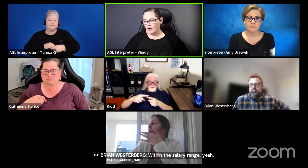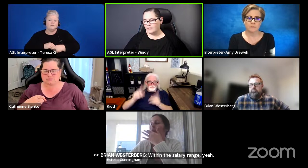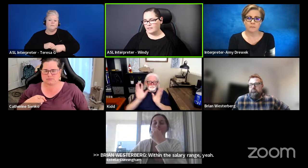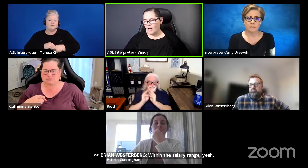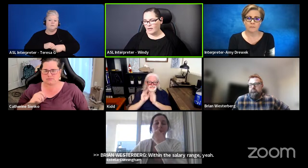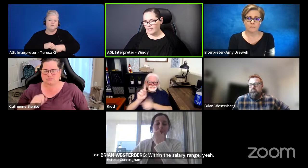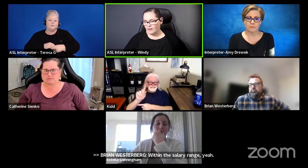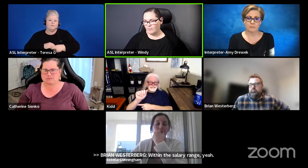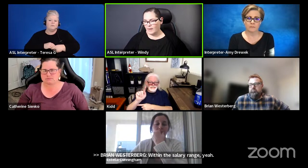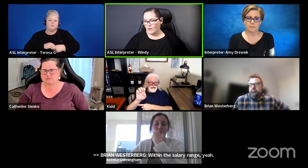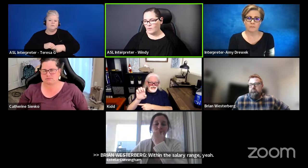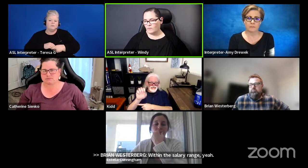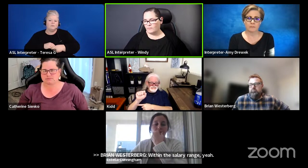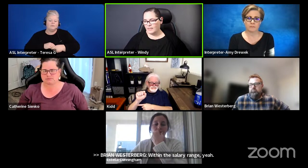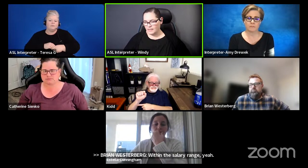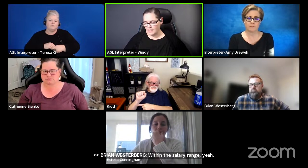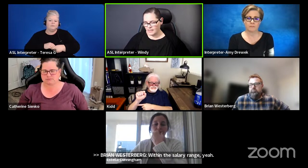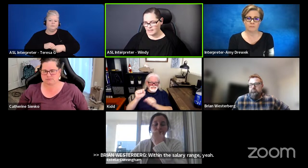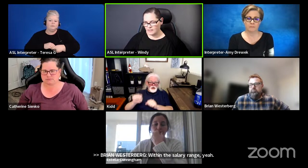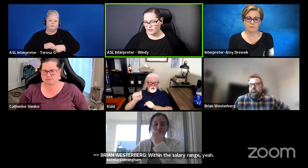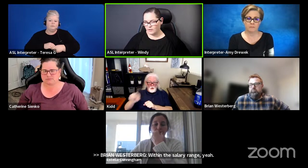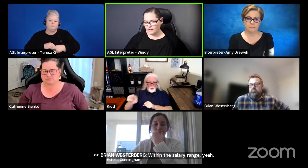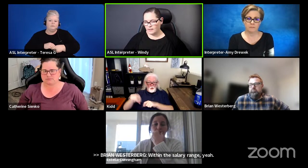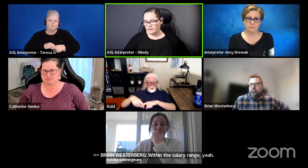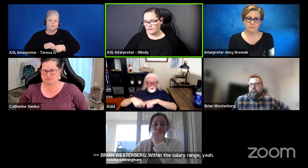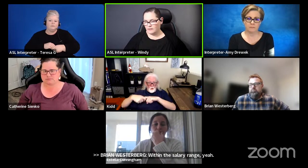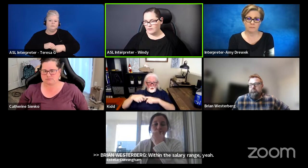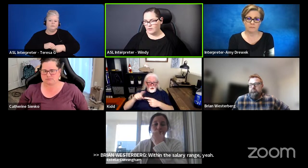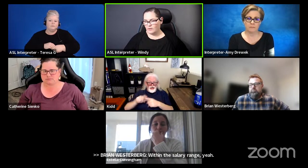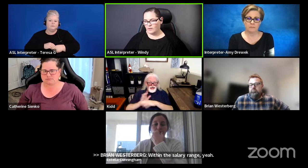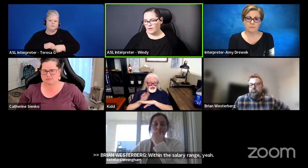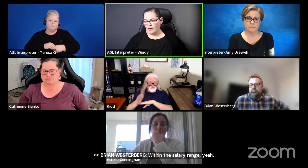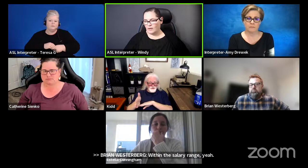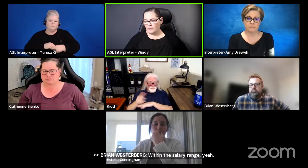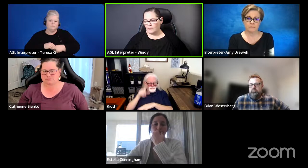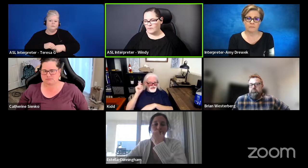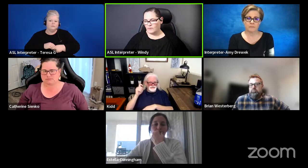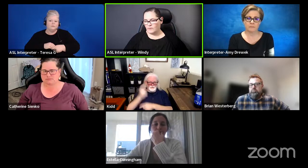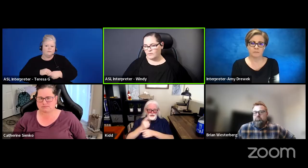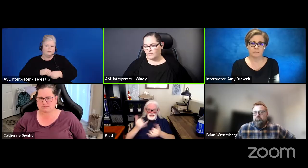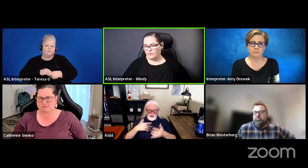We are talking about meeting dates currently.